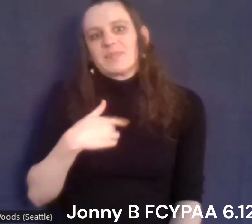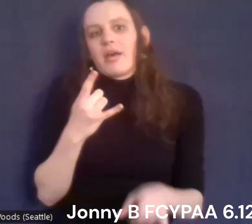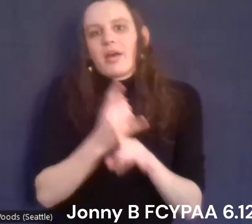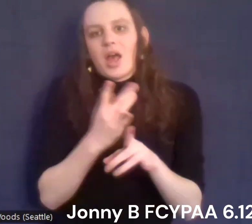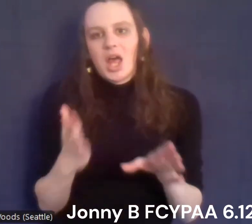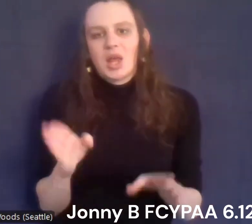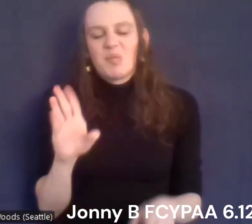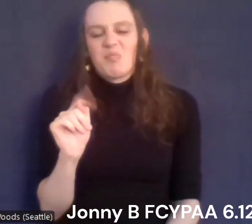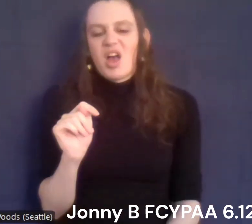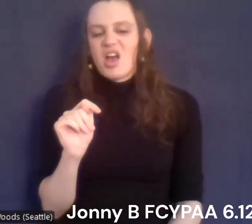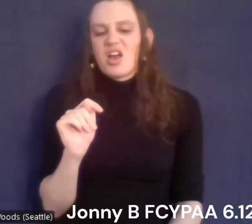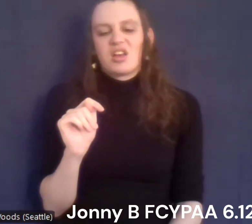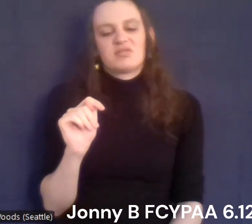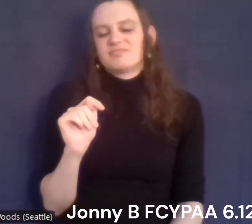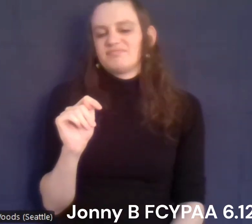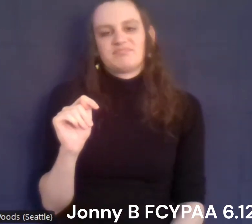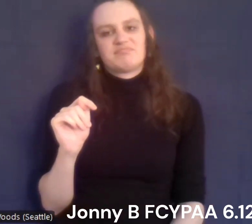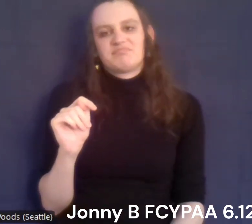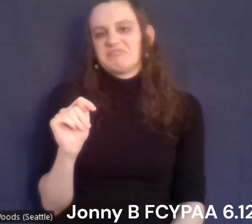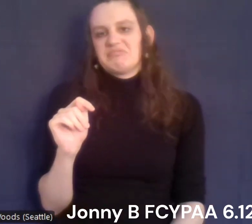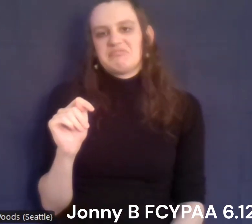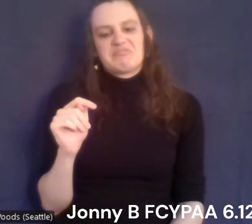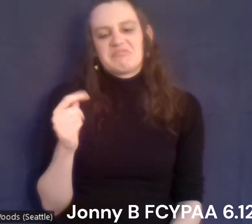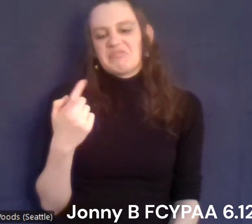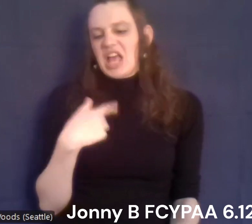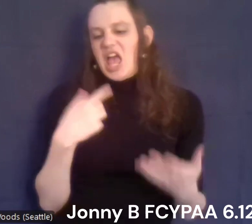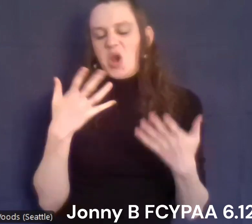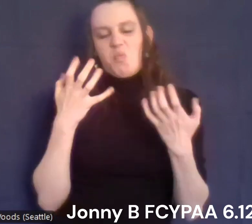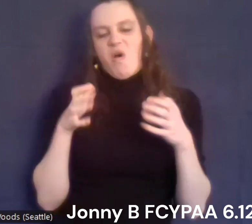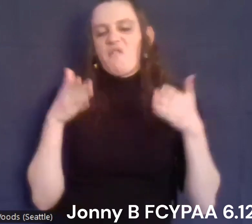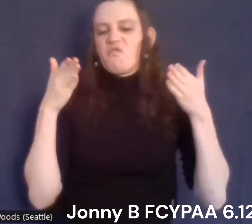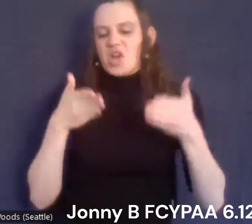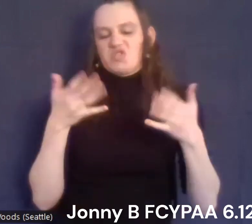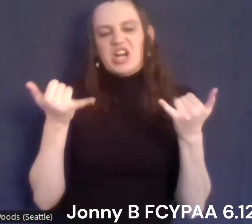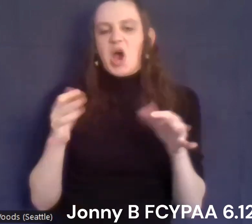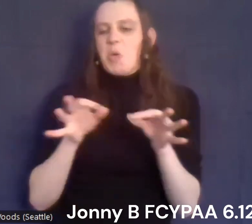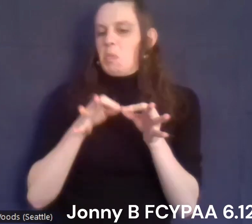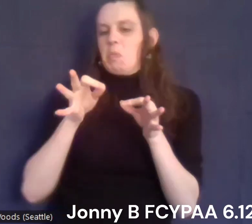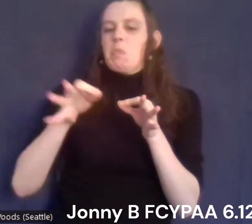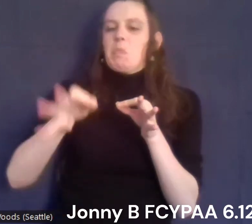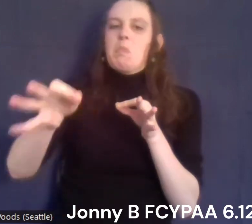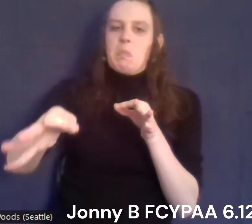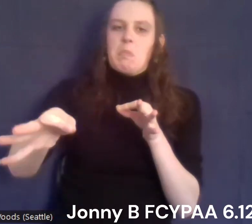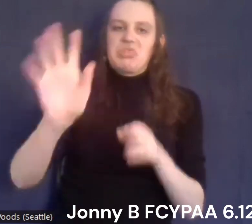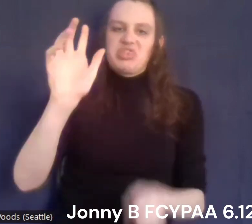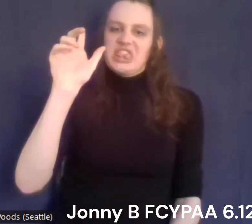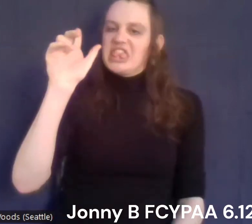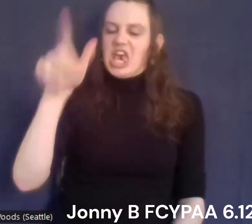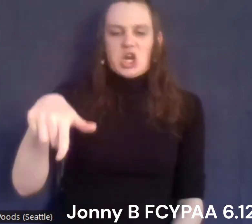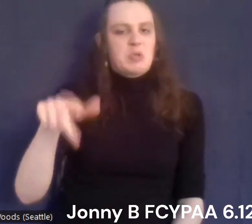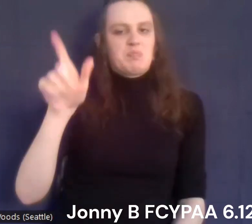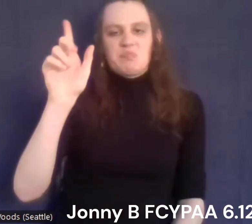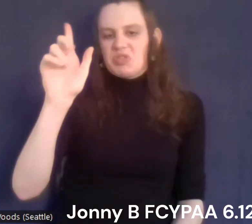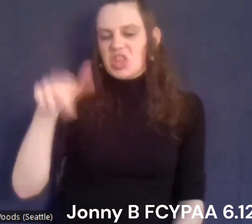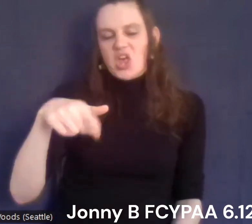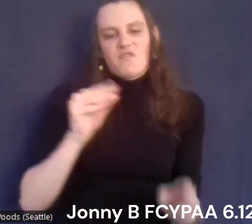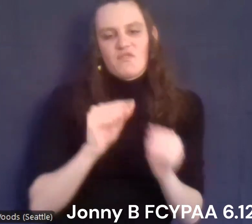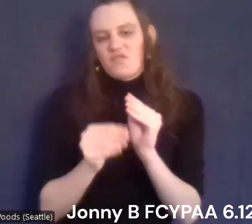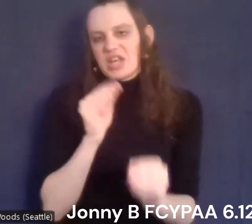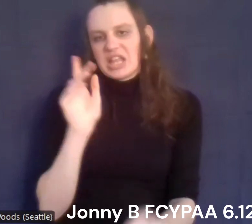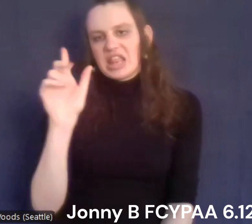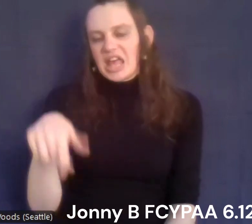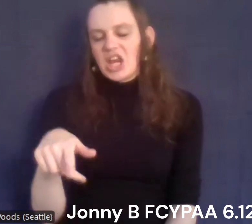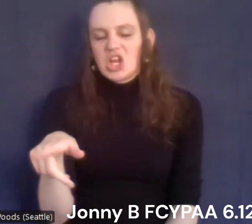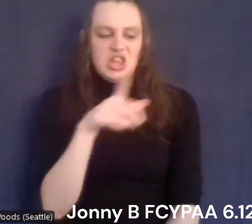gonna push this off. Like, I'm sitting in a room in a treatment facility with other people, and they're here court